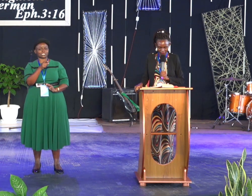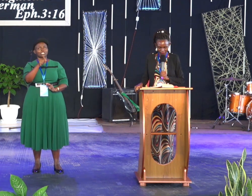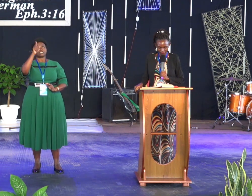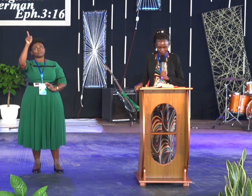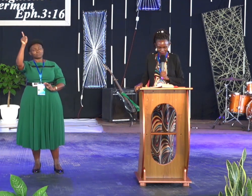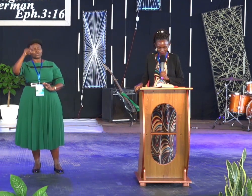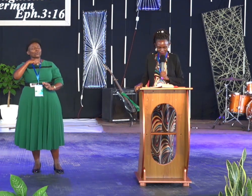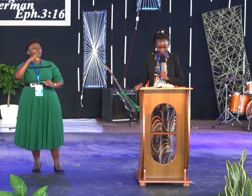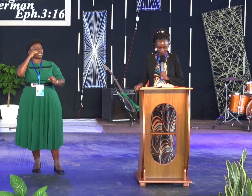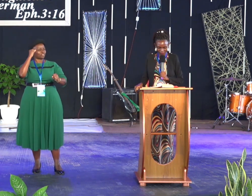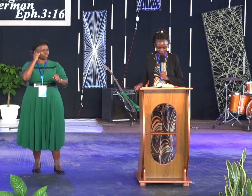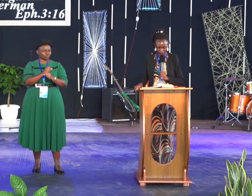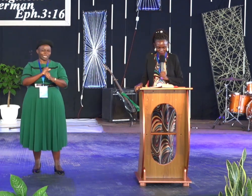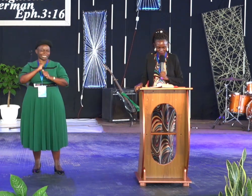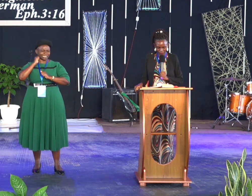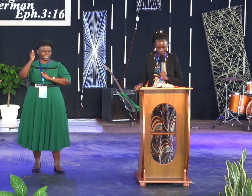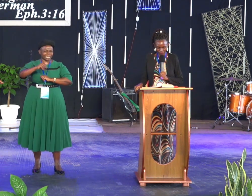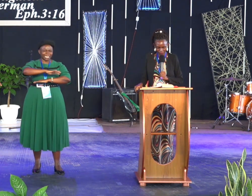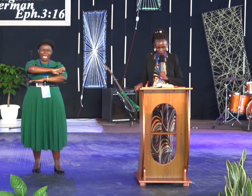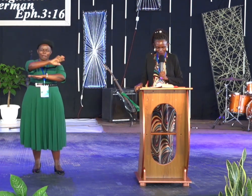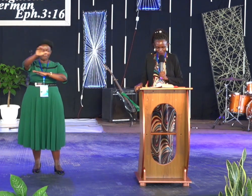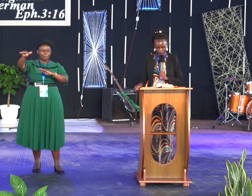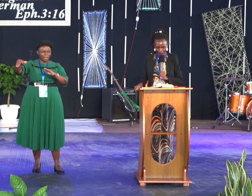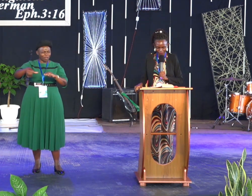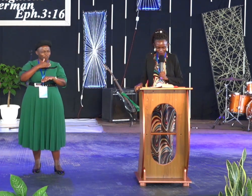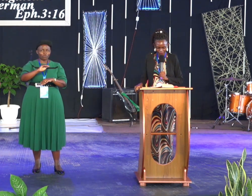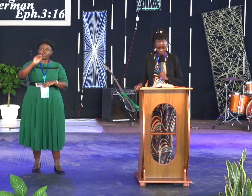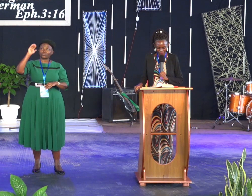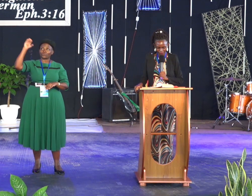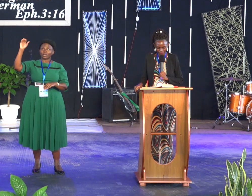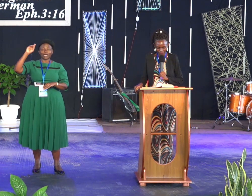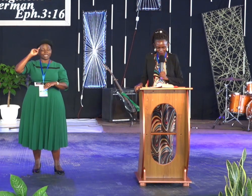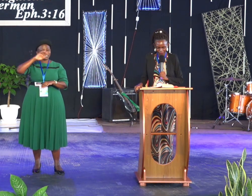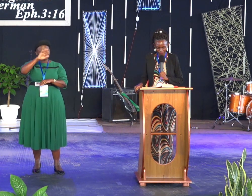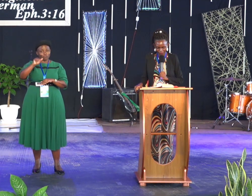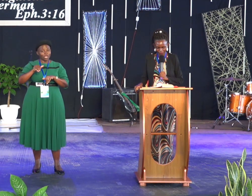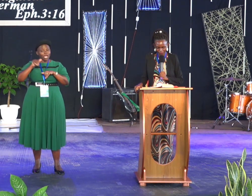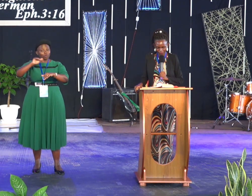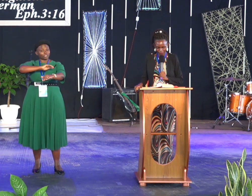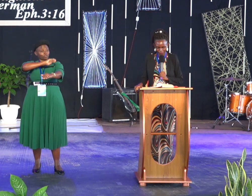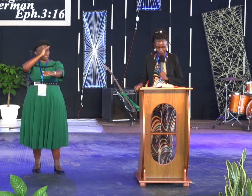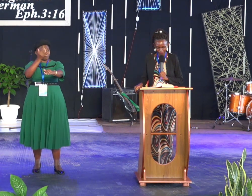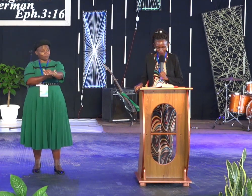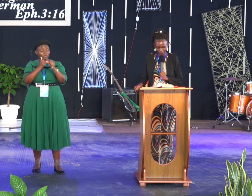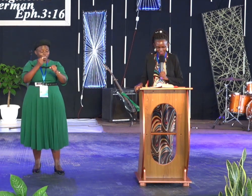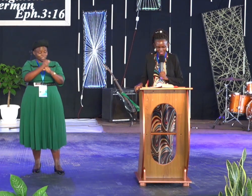do exceedingly abundantly above all that we ask or pray, or think, according to the power that works in